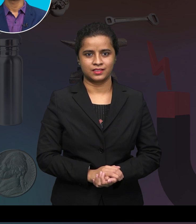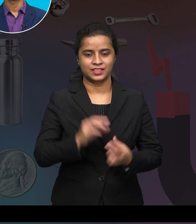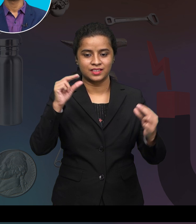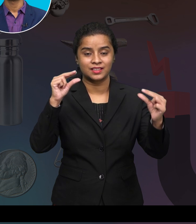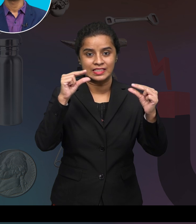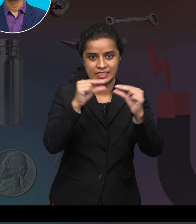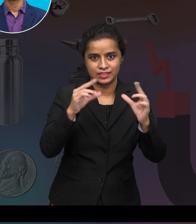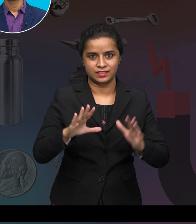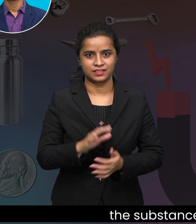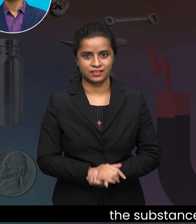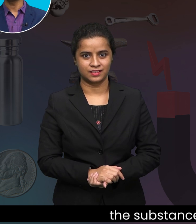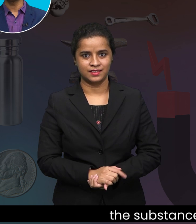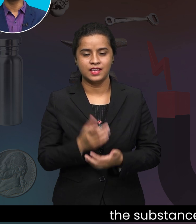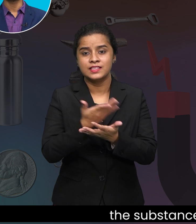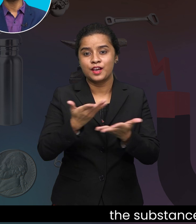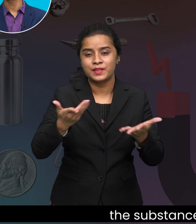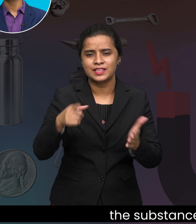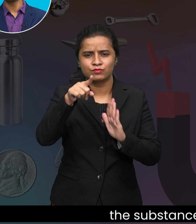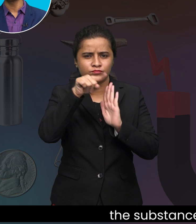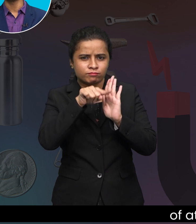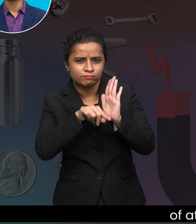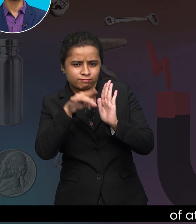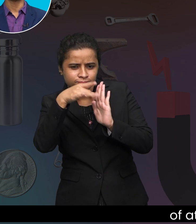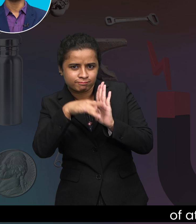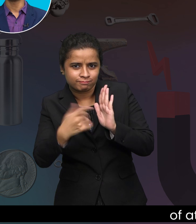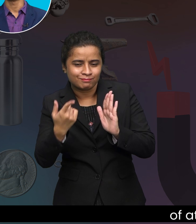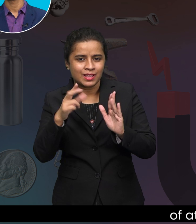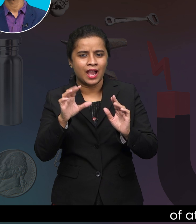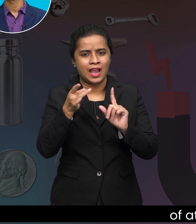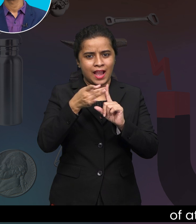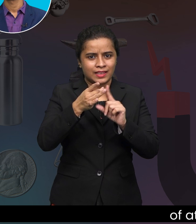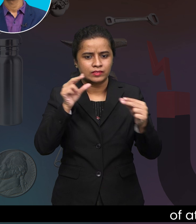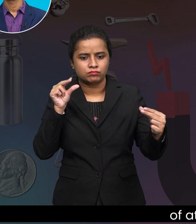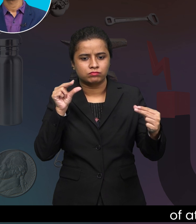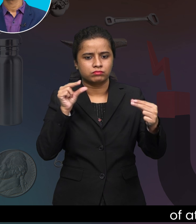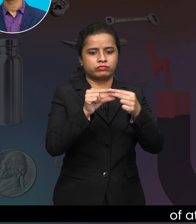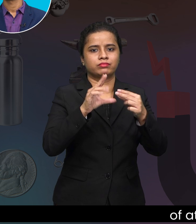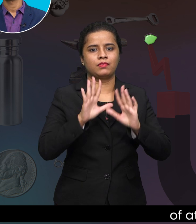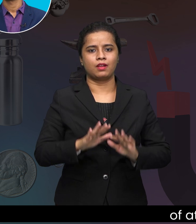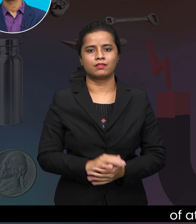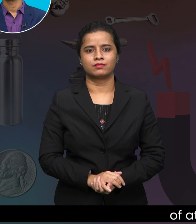magnet, the substances having the property of attracting iron.